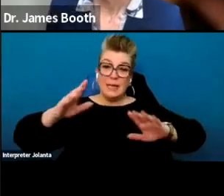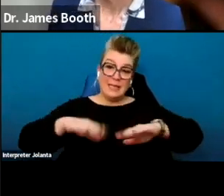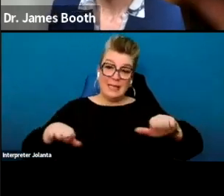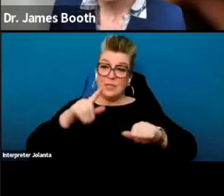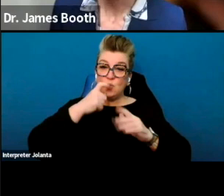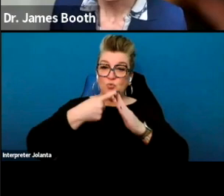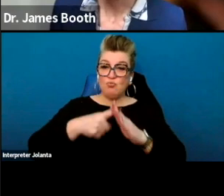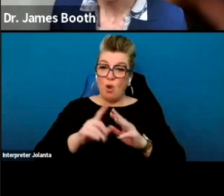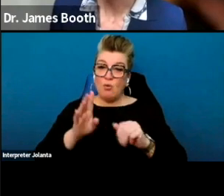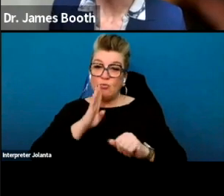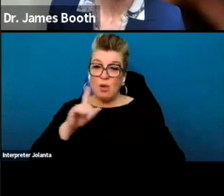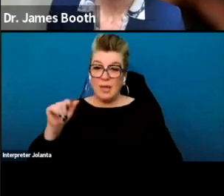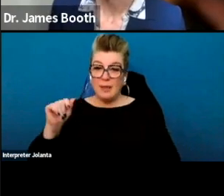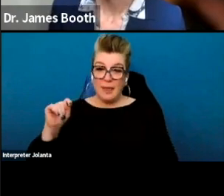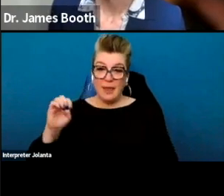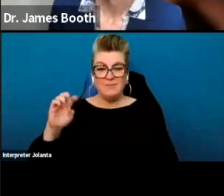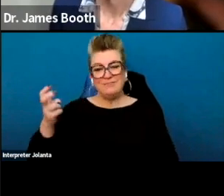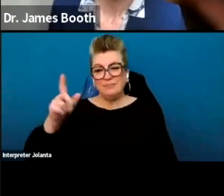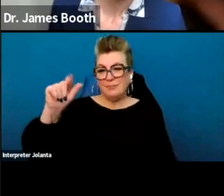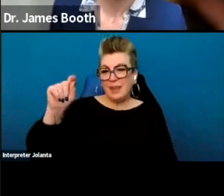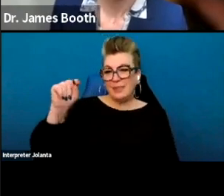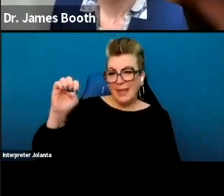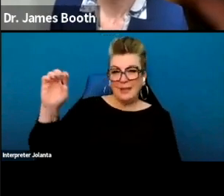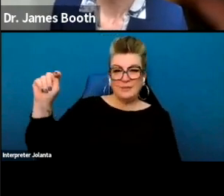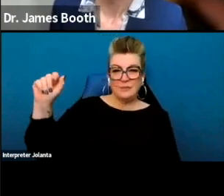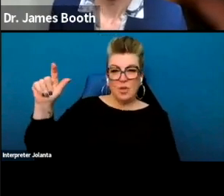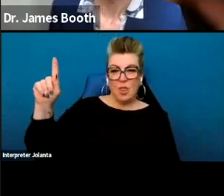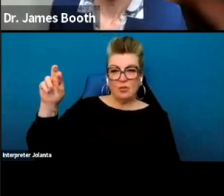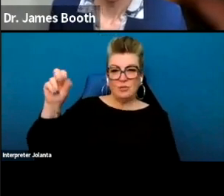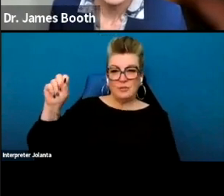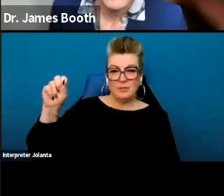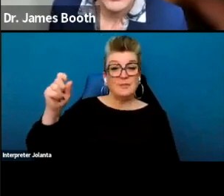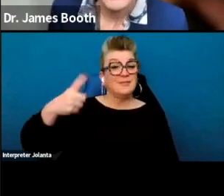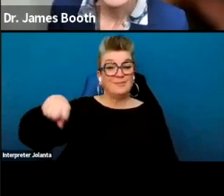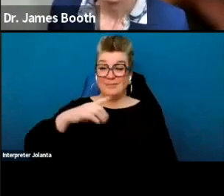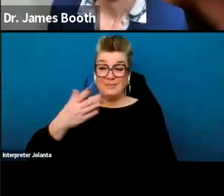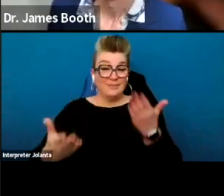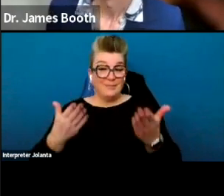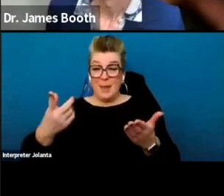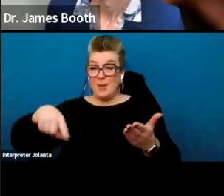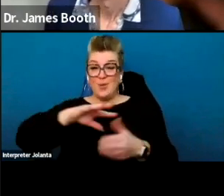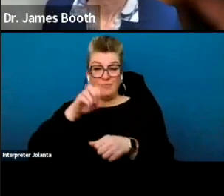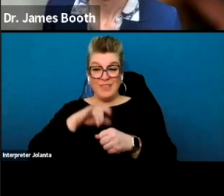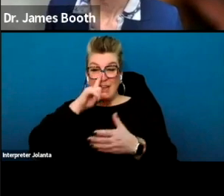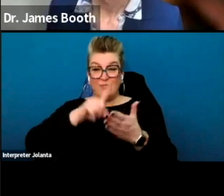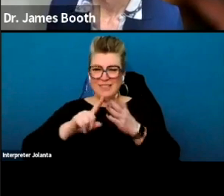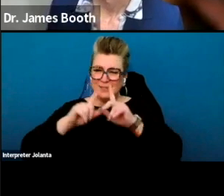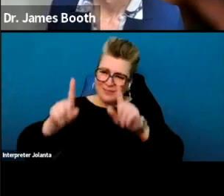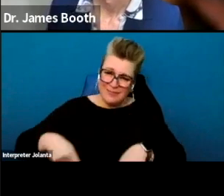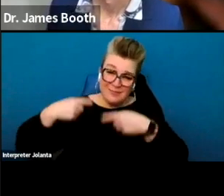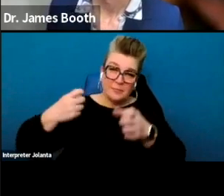Those of you who know about late talkers, we've been looking at this population for decades, but we